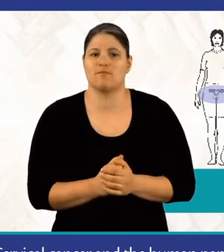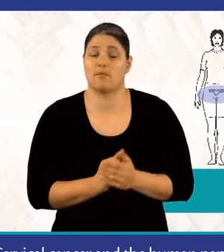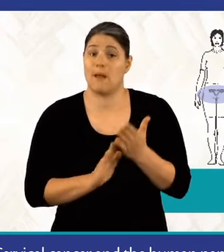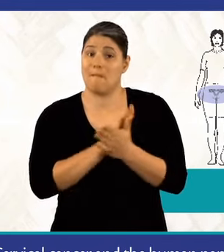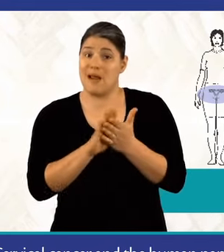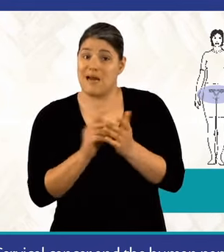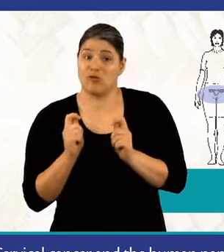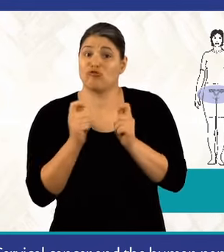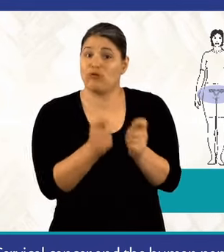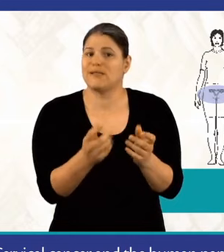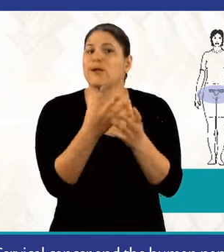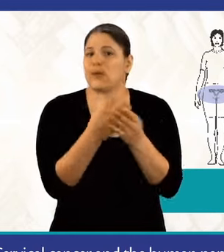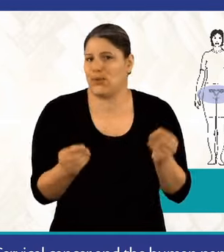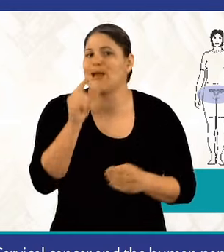cancer from developing.